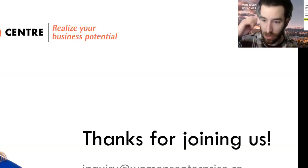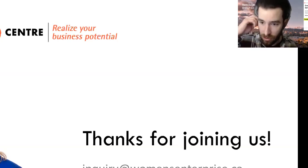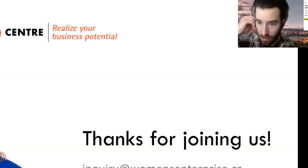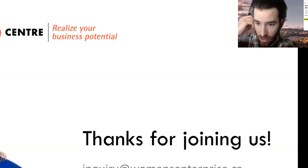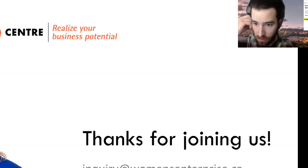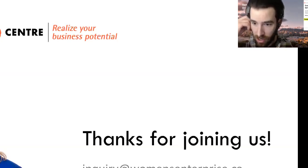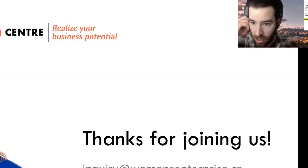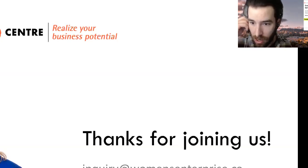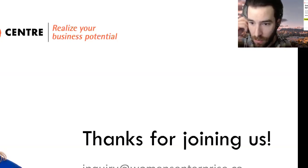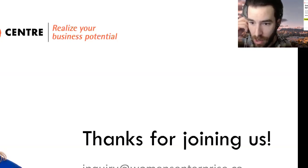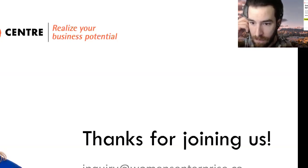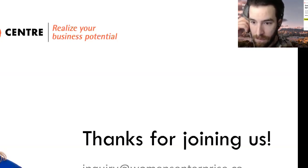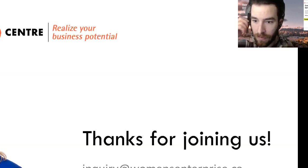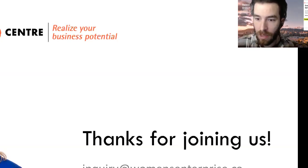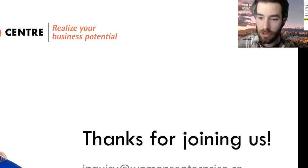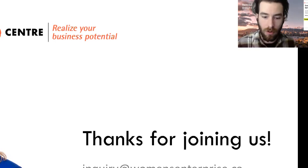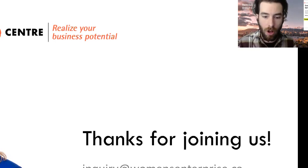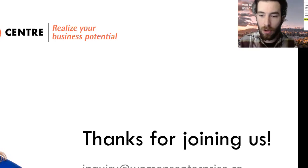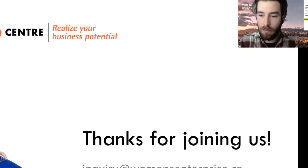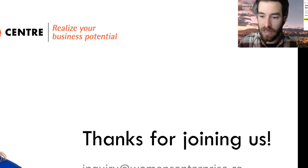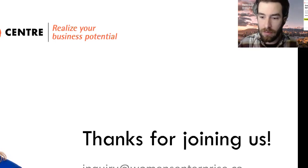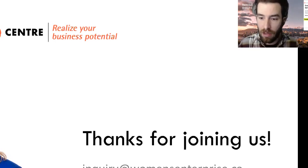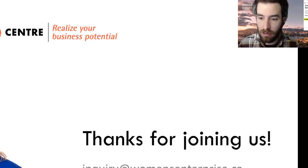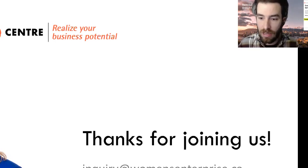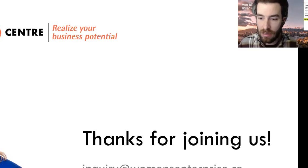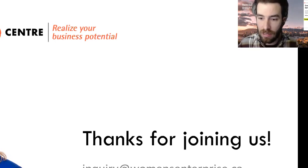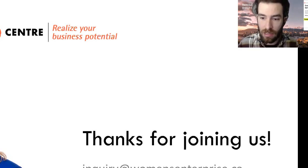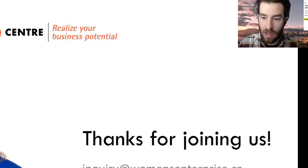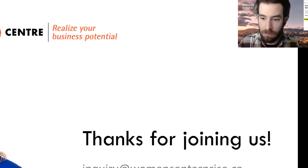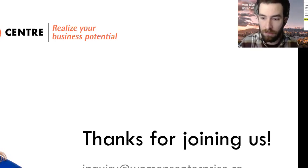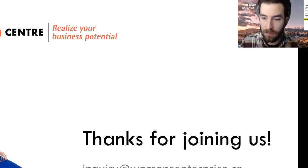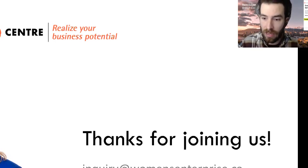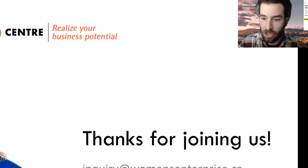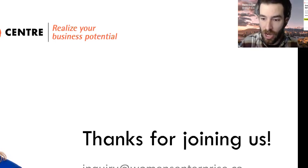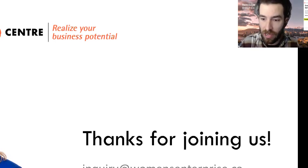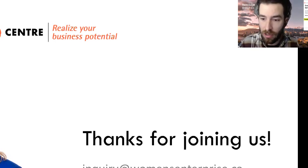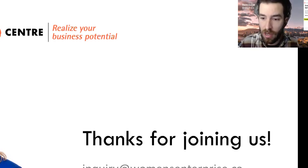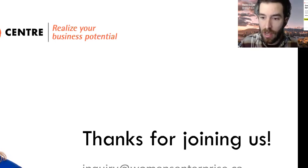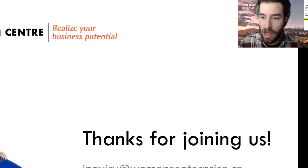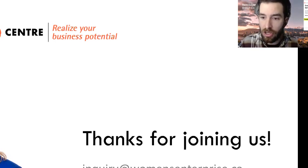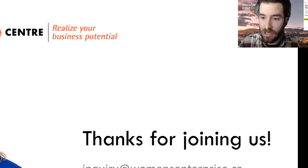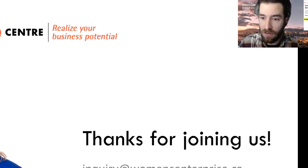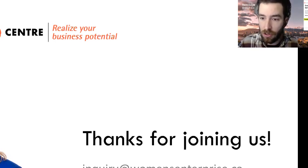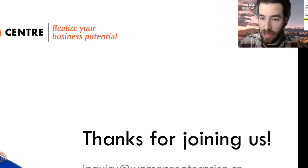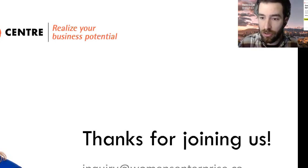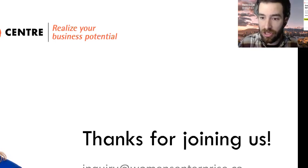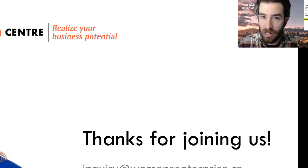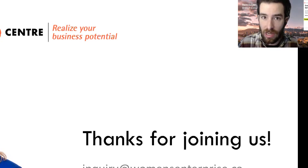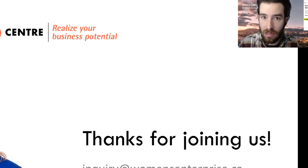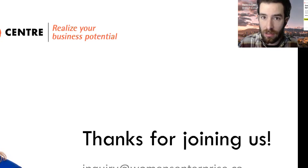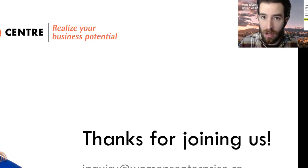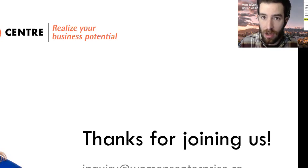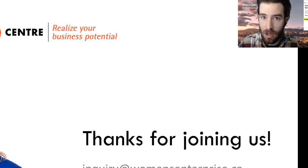Kate is also okay. Right on. So I'll put my email in the chat here, and just if you're